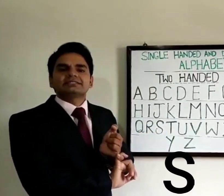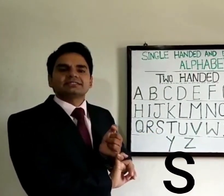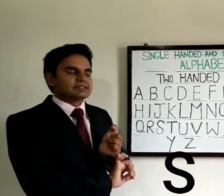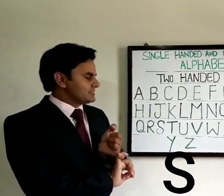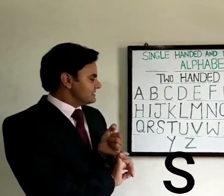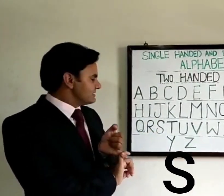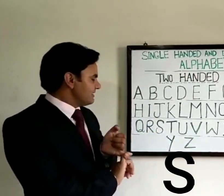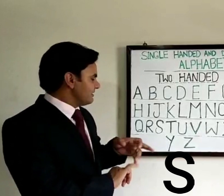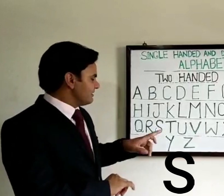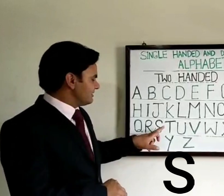S,